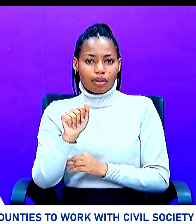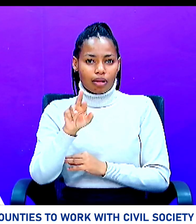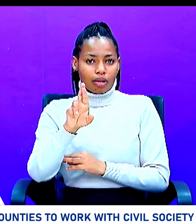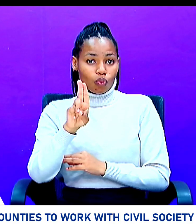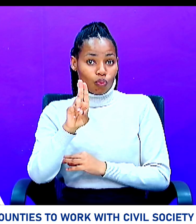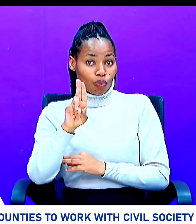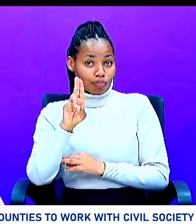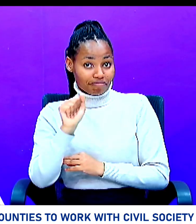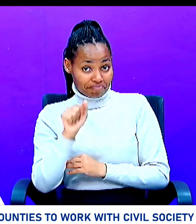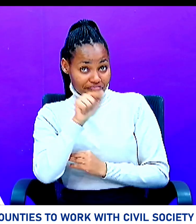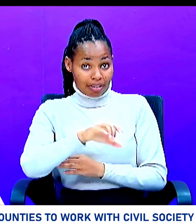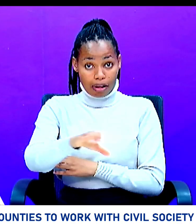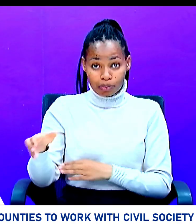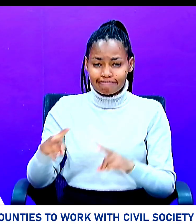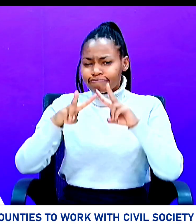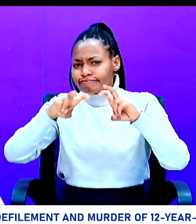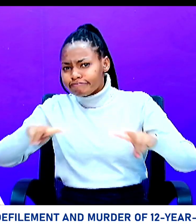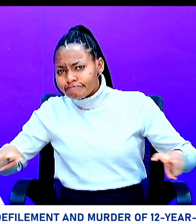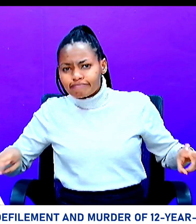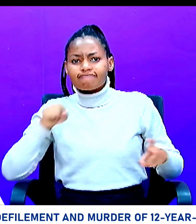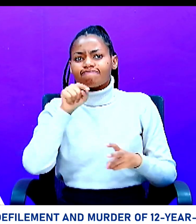police in Olakalau, Nyandarua County,